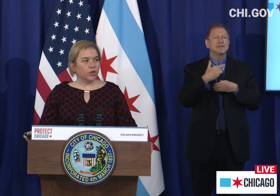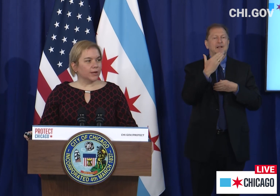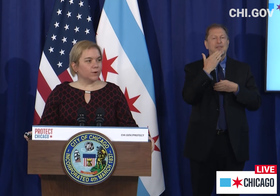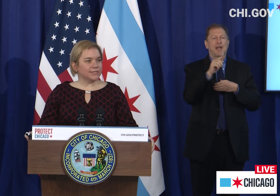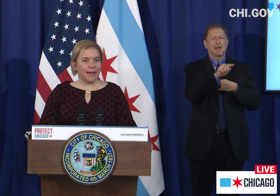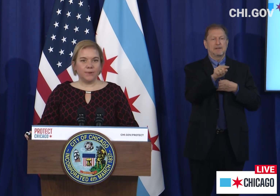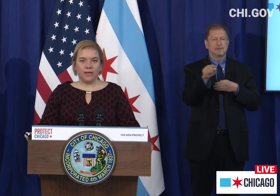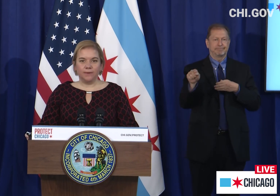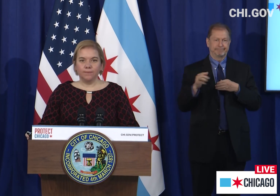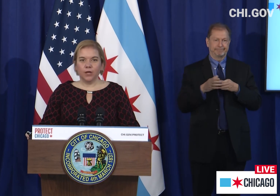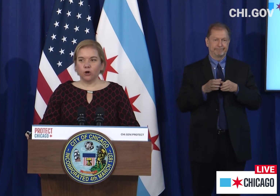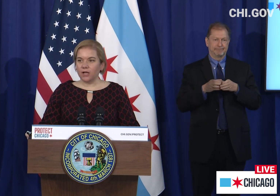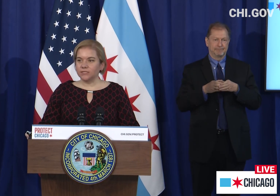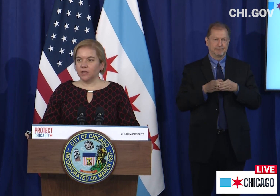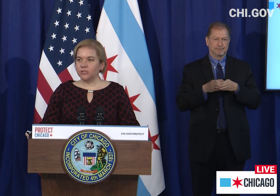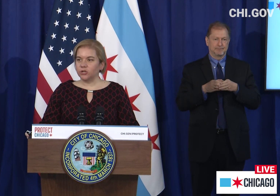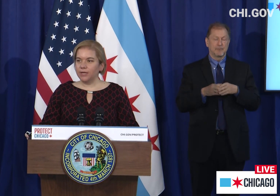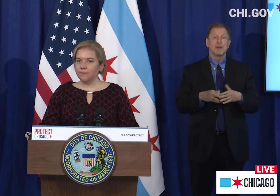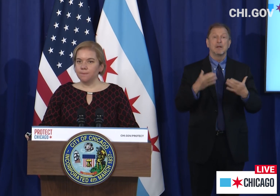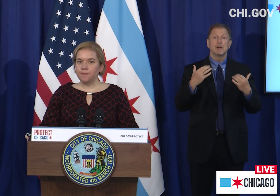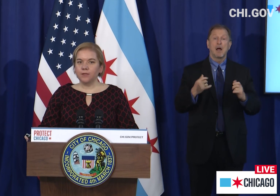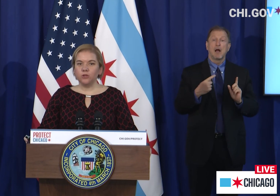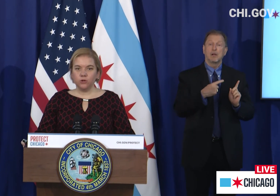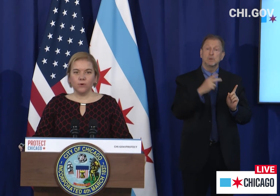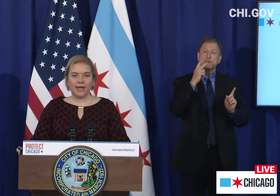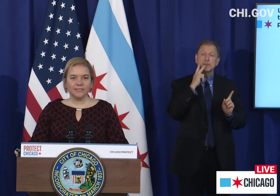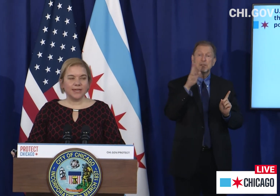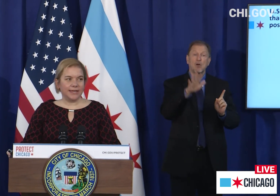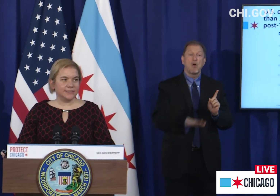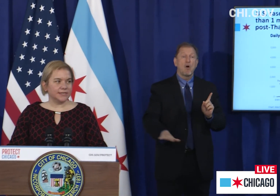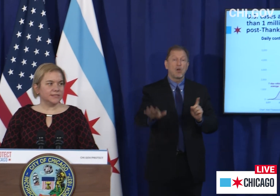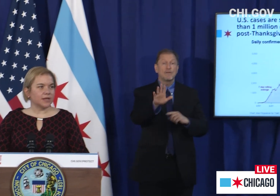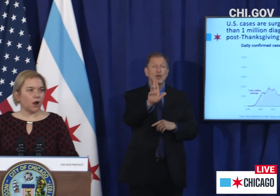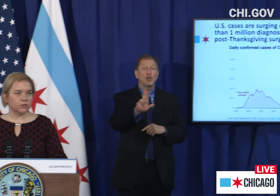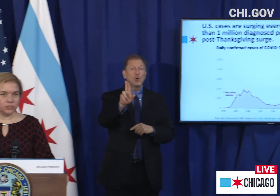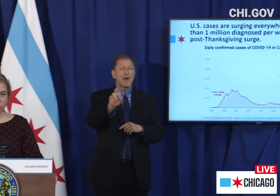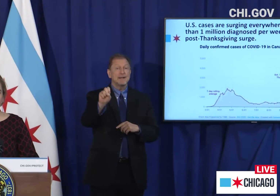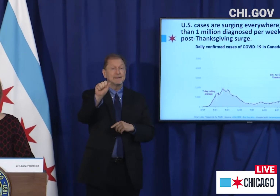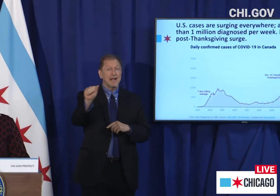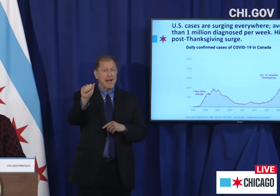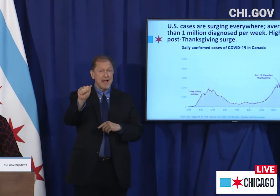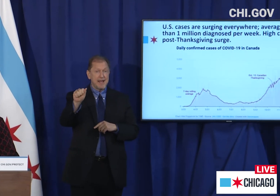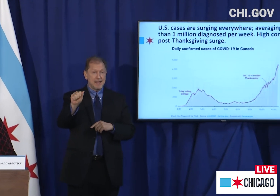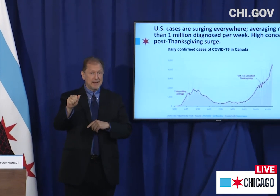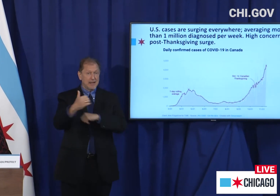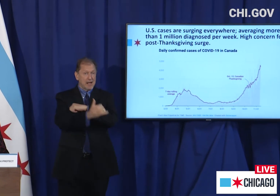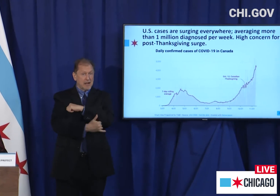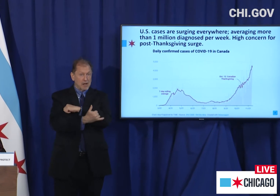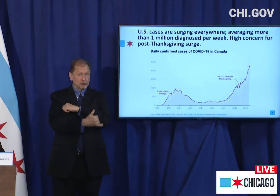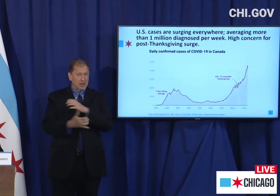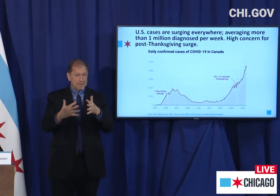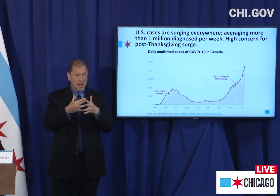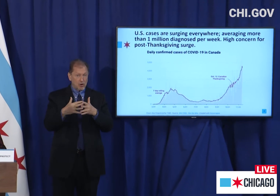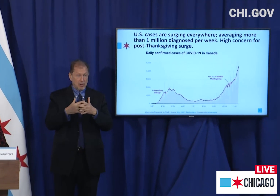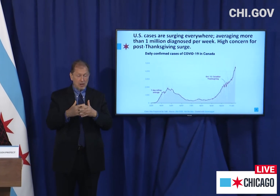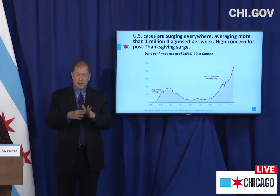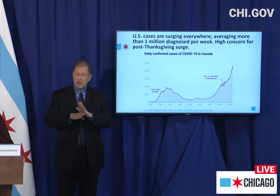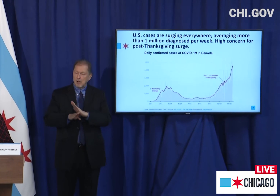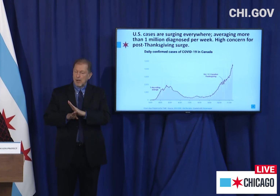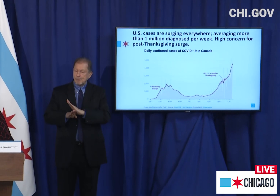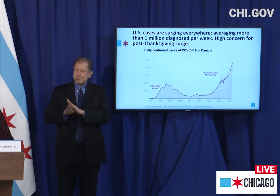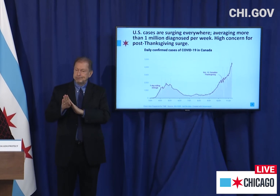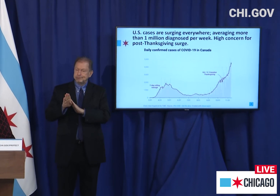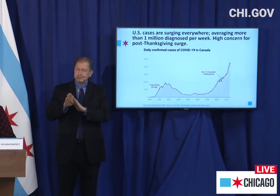If we look at what's happening across the country, U.S. cases are surging everywhere. We